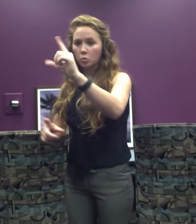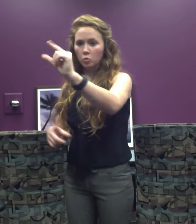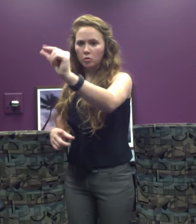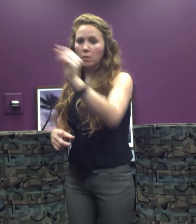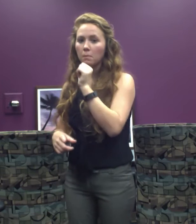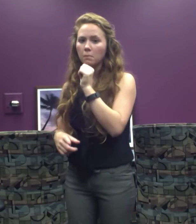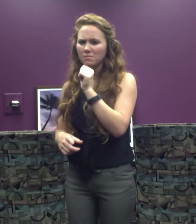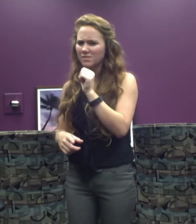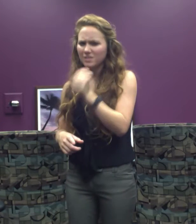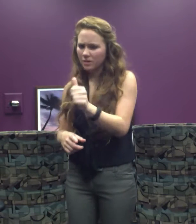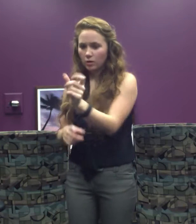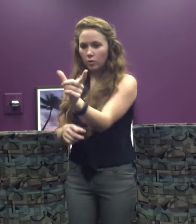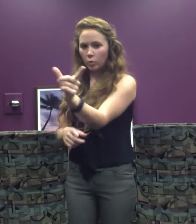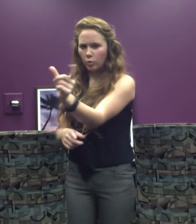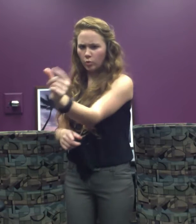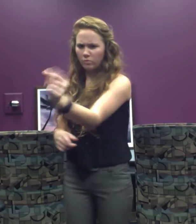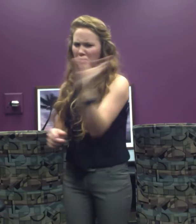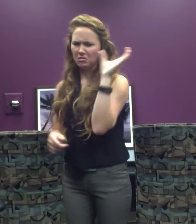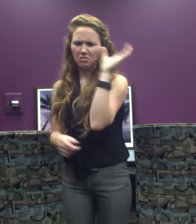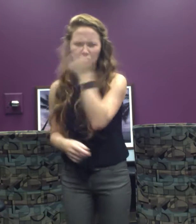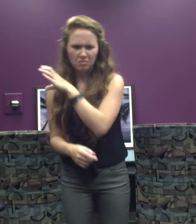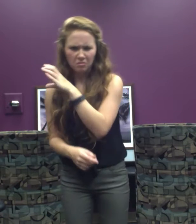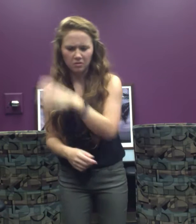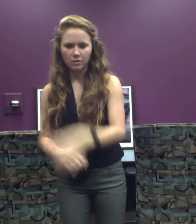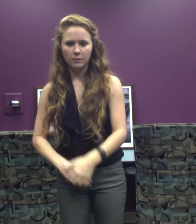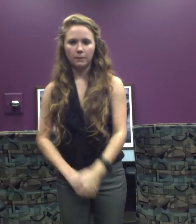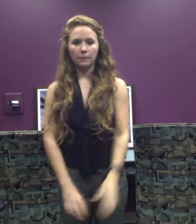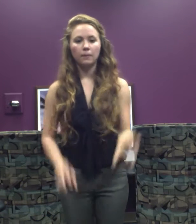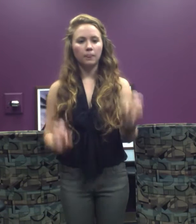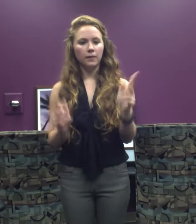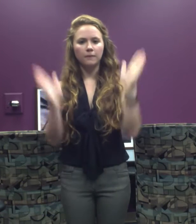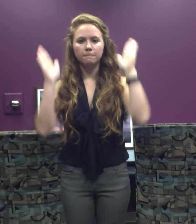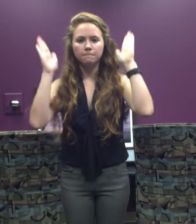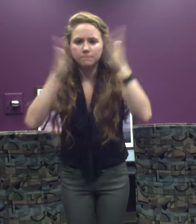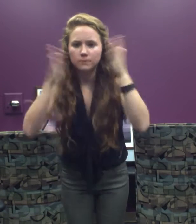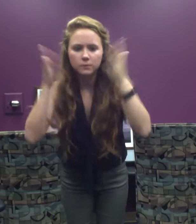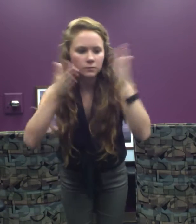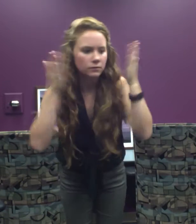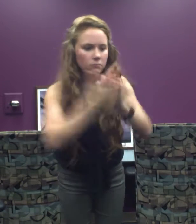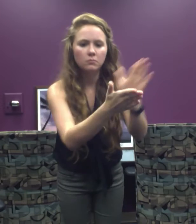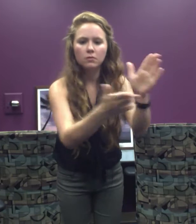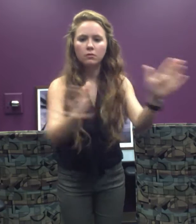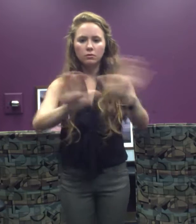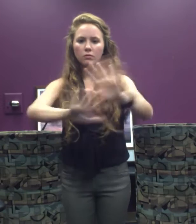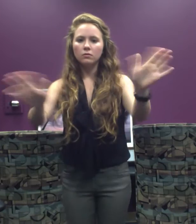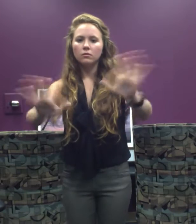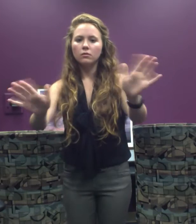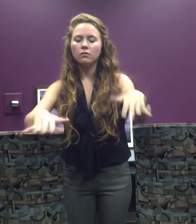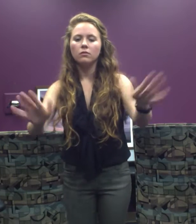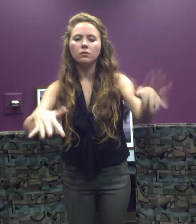Okay. So, attention. Everybody, let's start with this one right up here, above eye level.